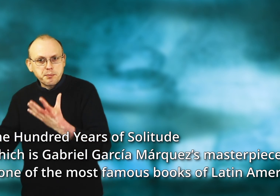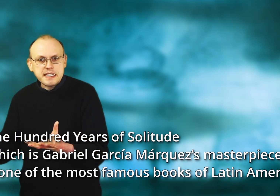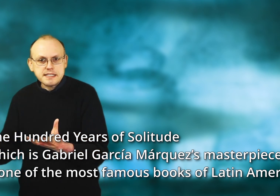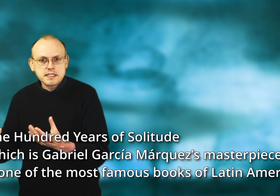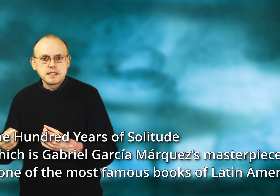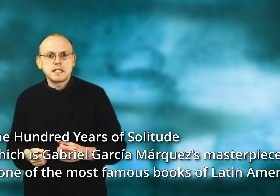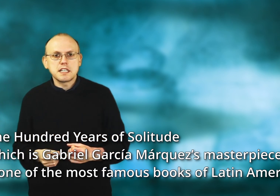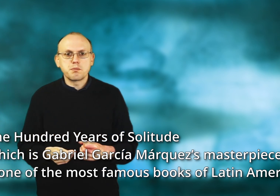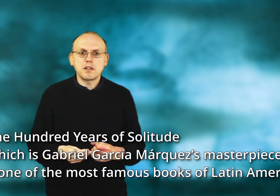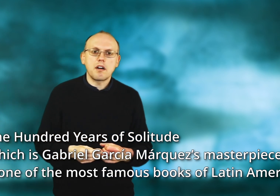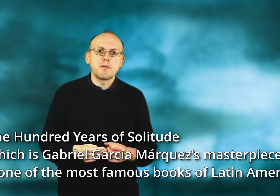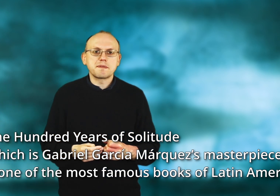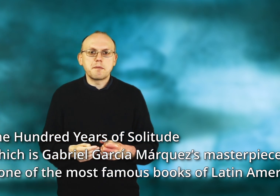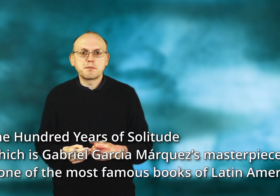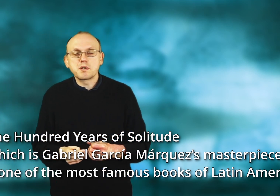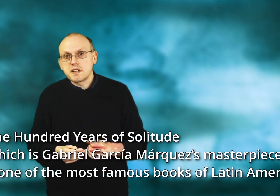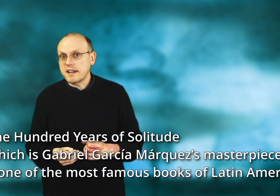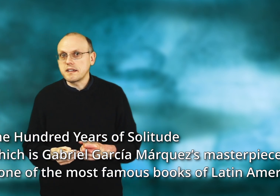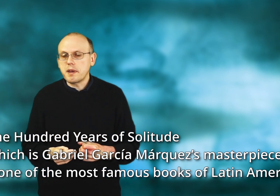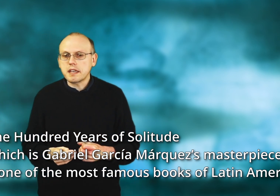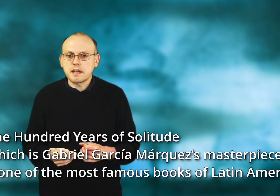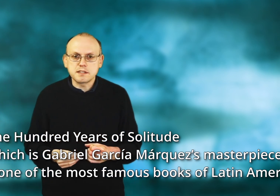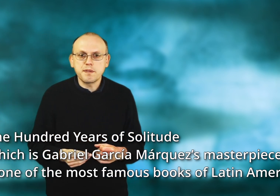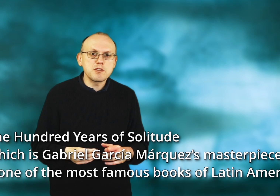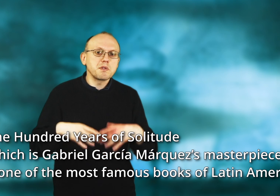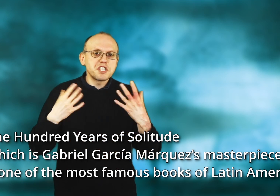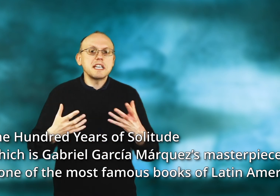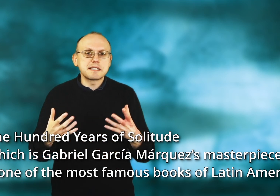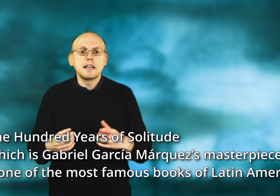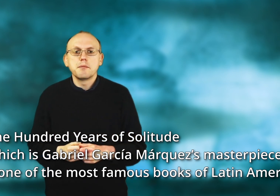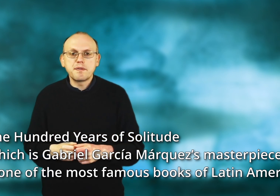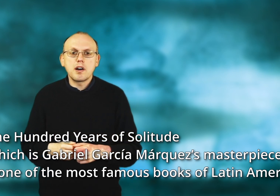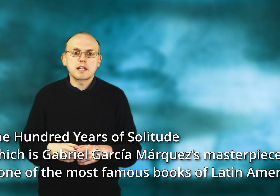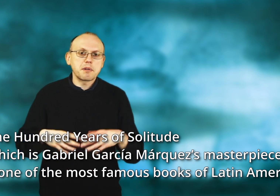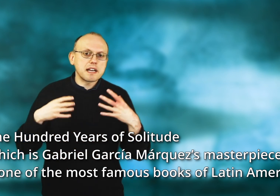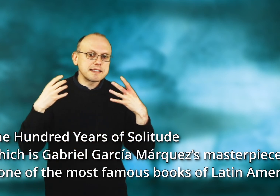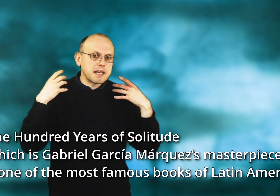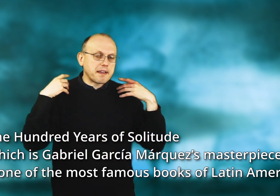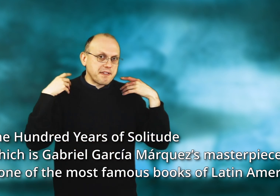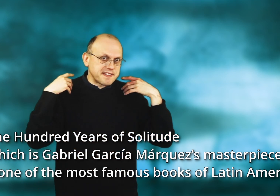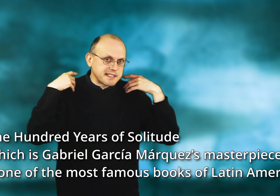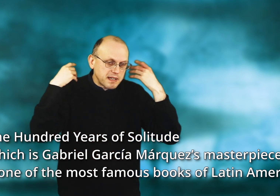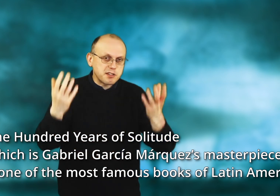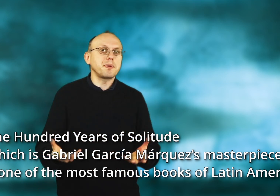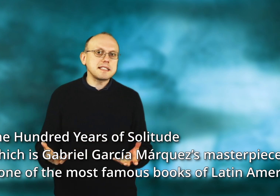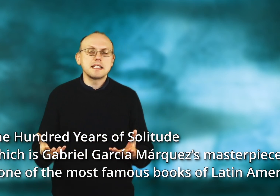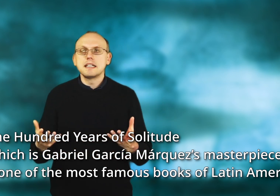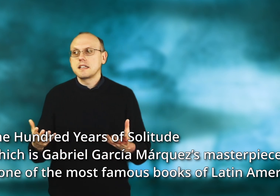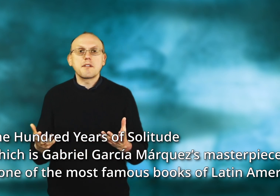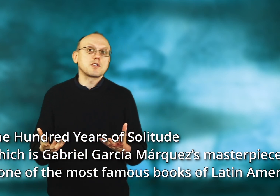masterpiece, is one of the most famous books of Latin America. So if I use which is before Gabriel Garcia Marquez's masterpiece, now I've got a